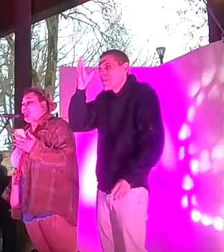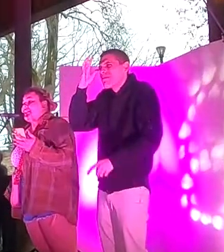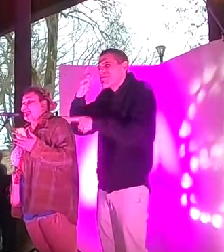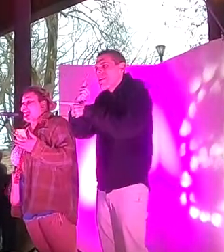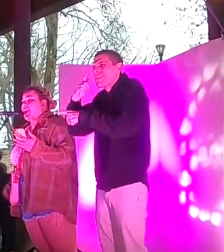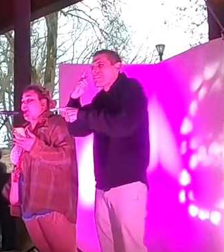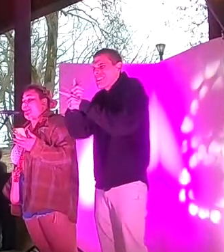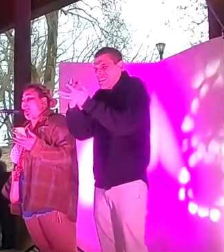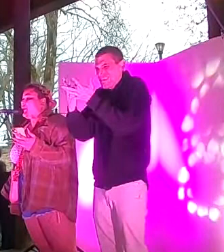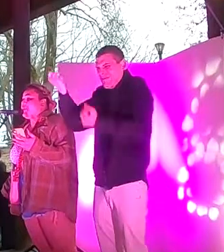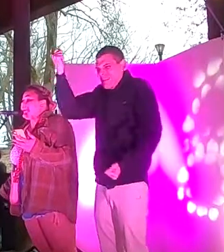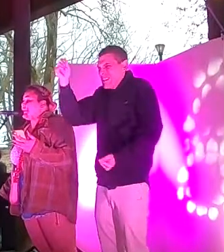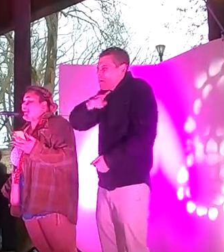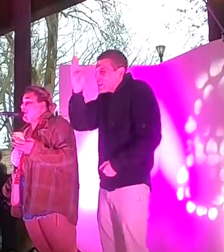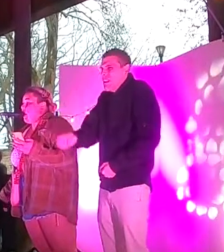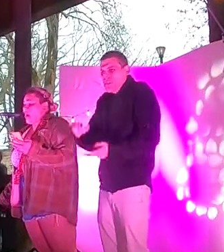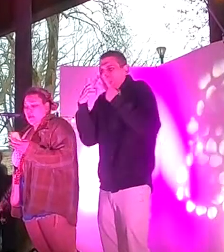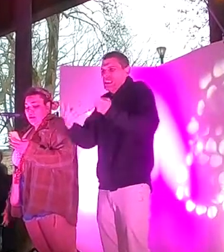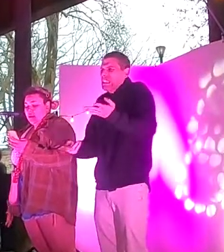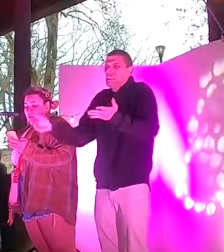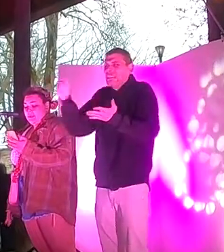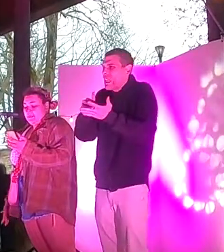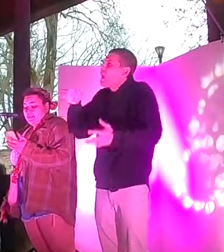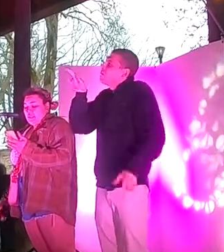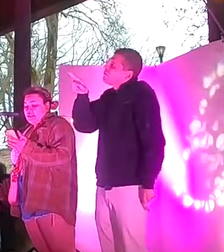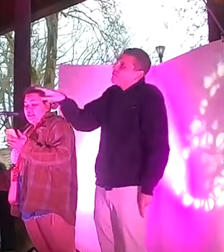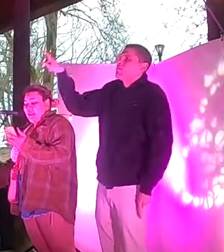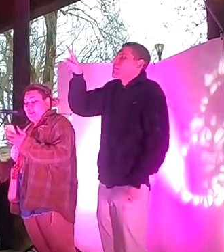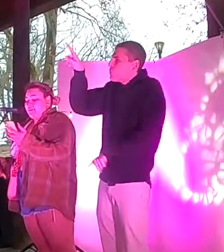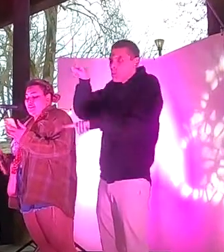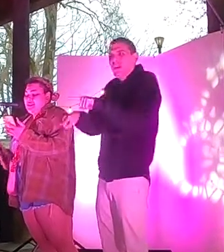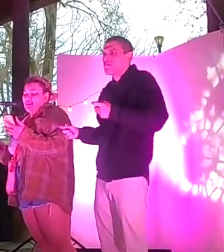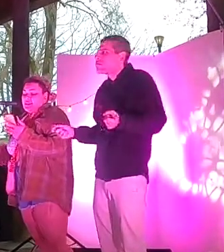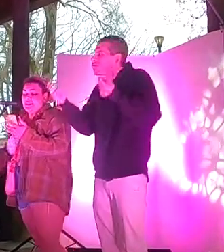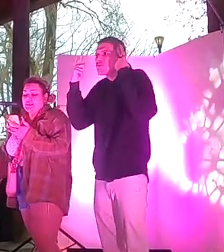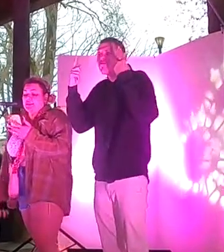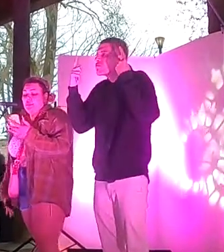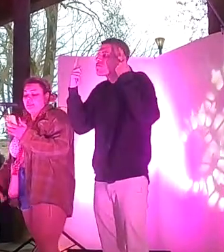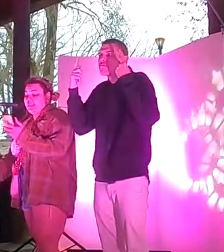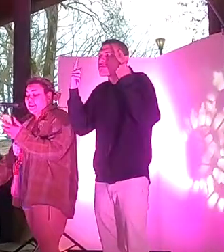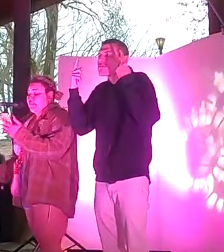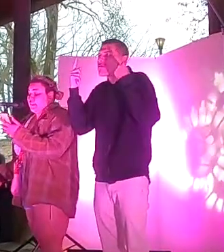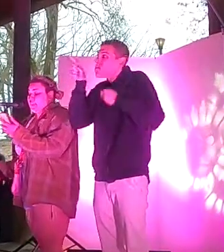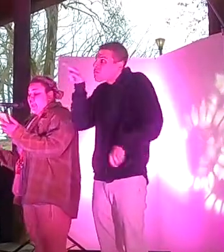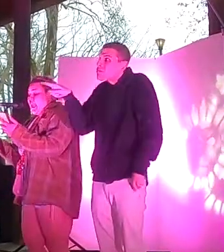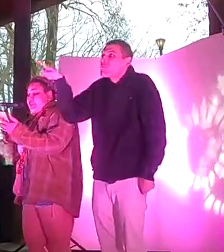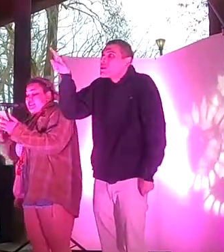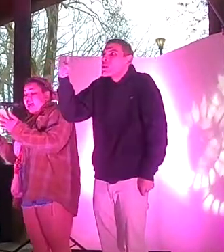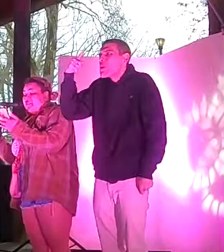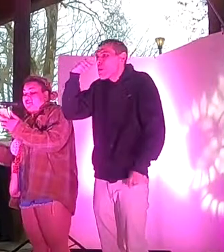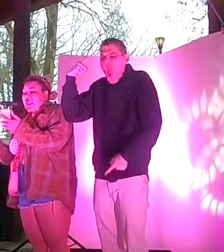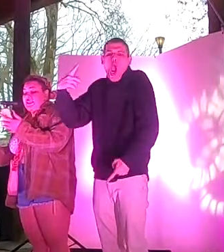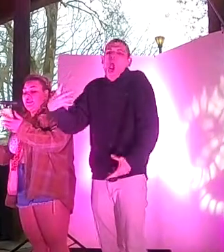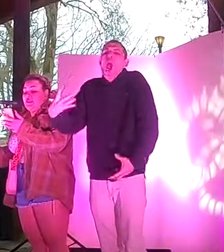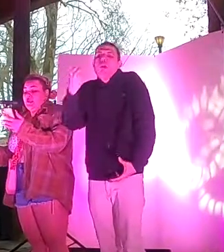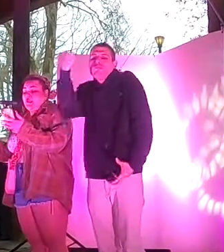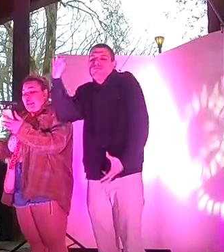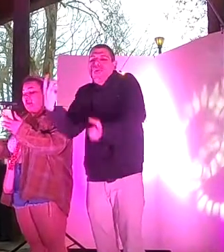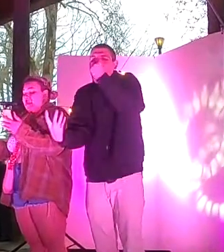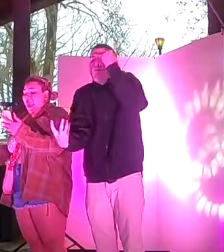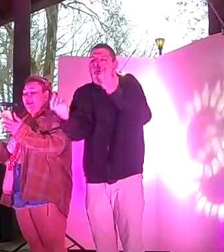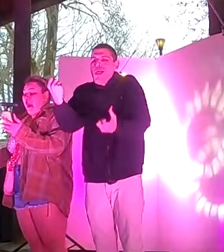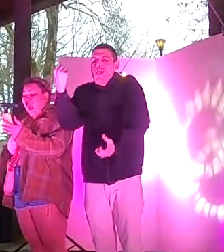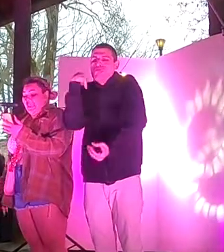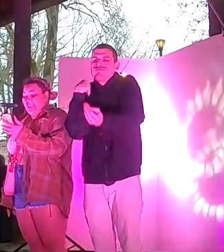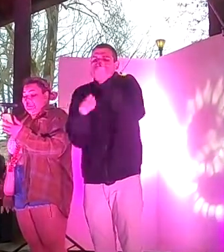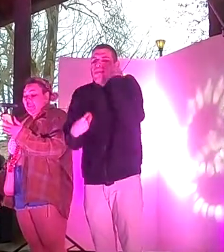will never see her like we see her. To them, she is to consume blissfully, stuff into